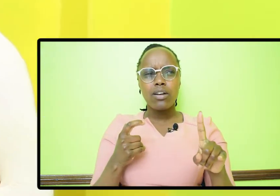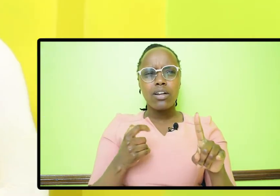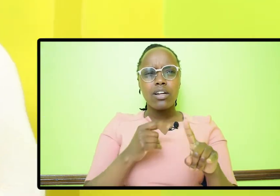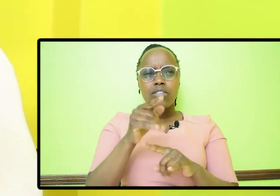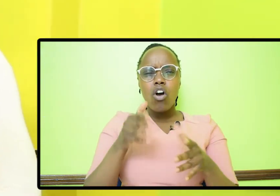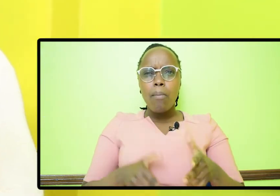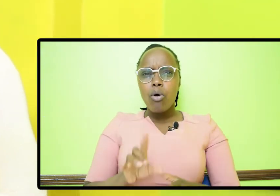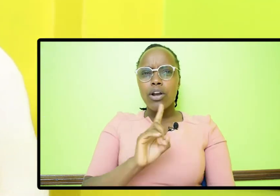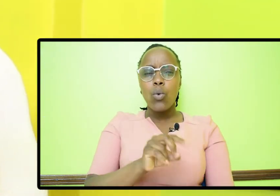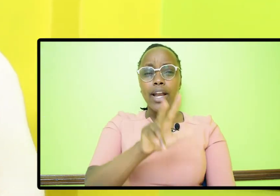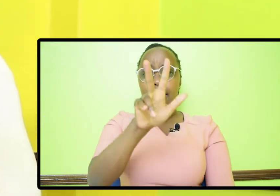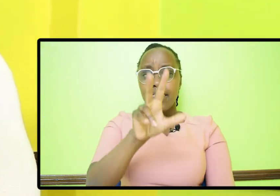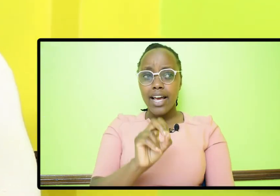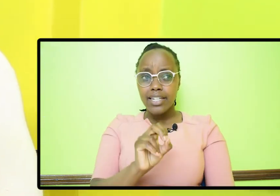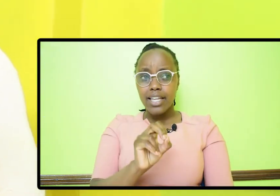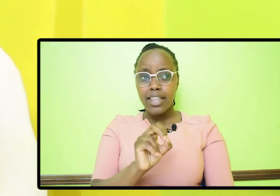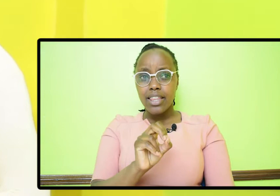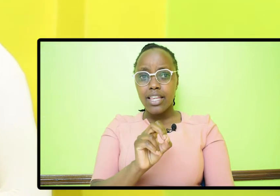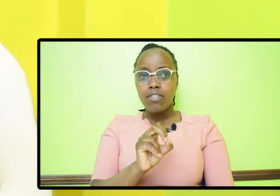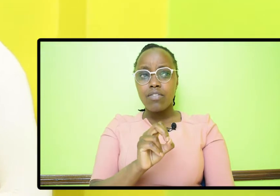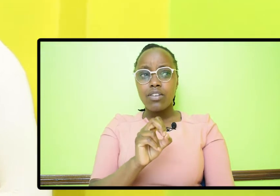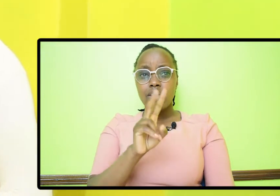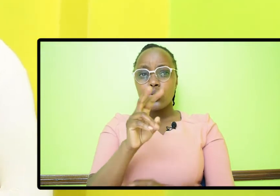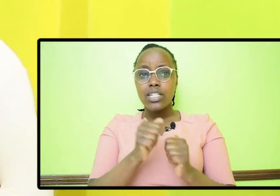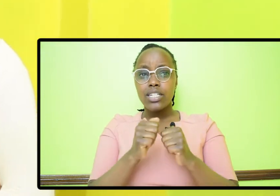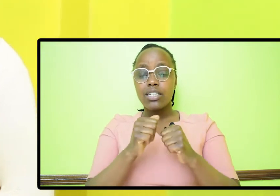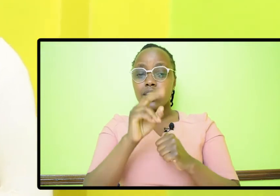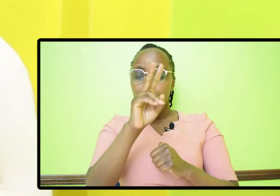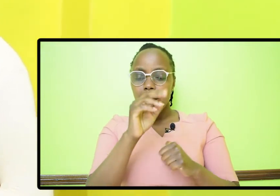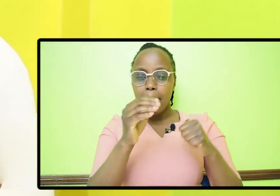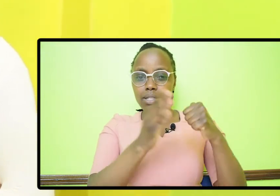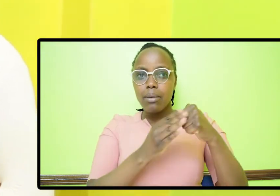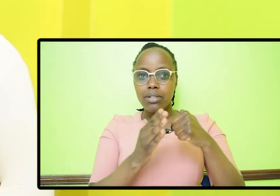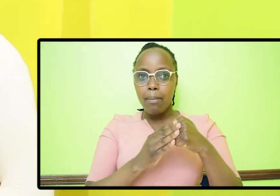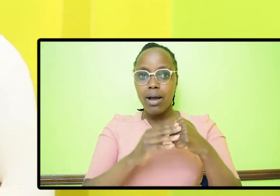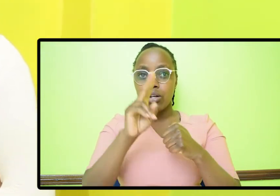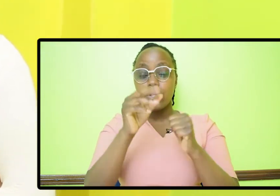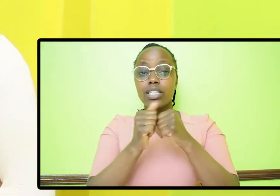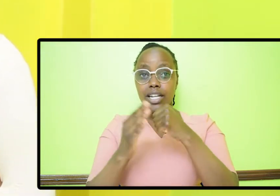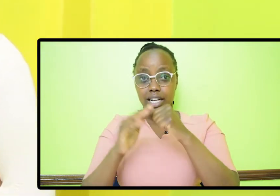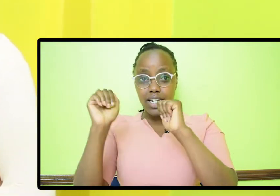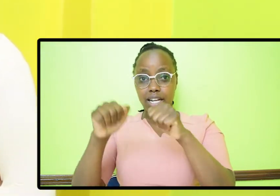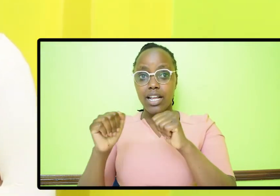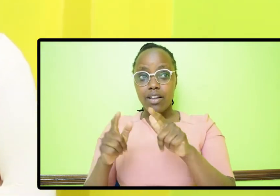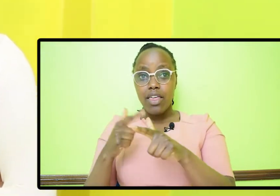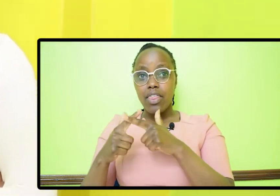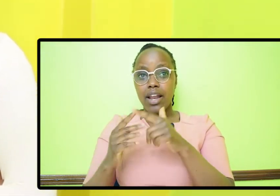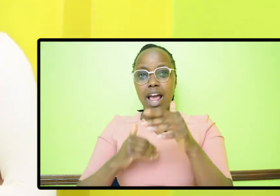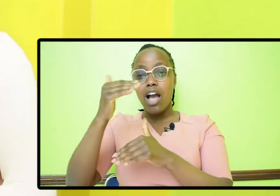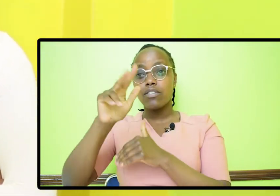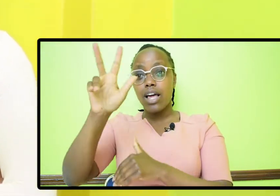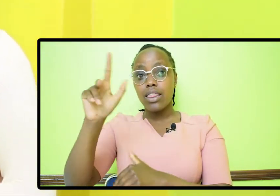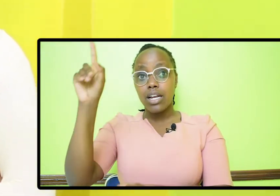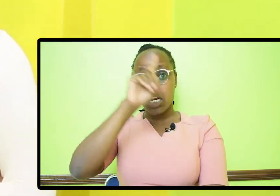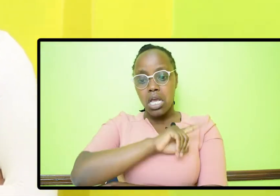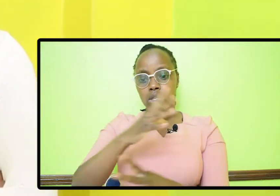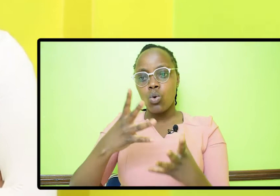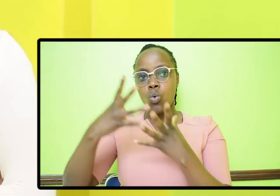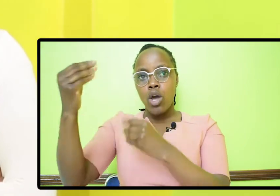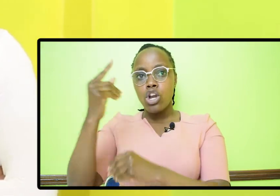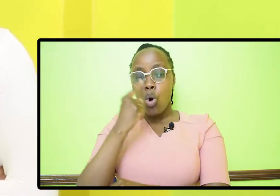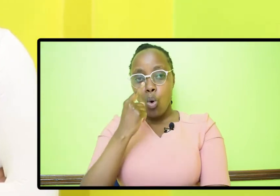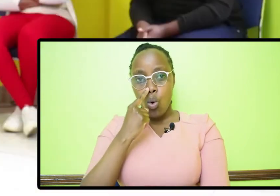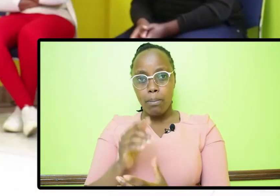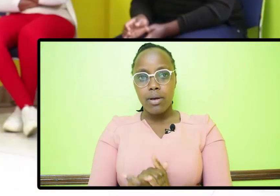From the moment he was born on 30th 09 2019, and then we went home after 3